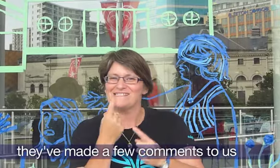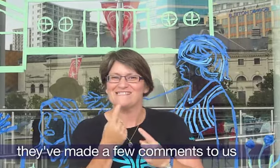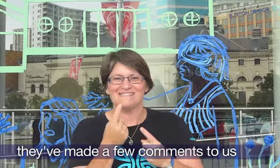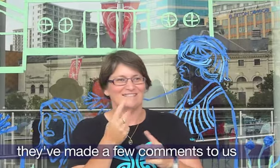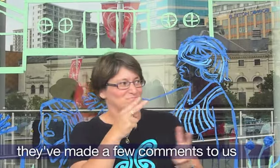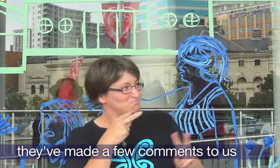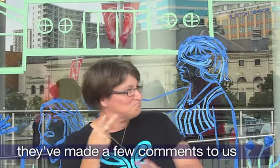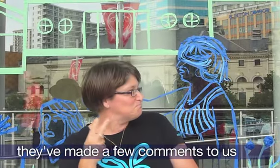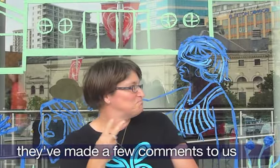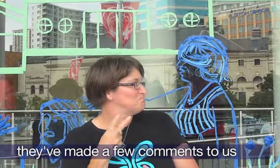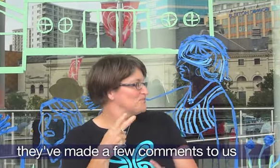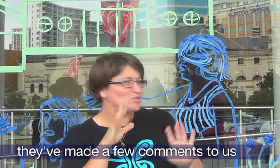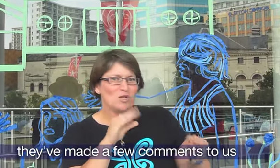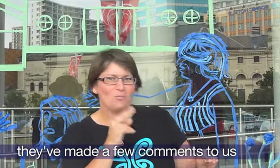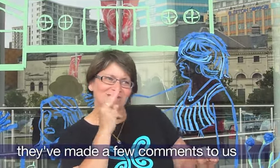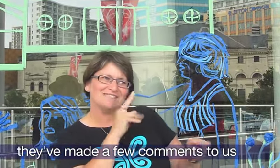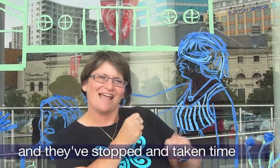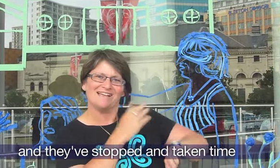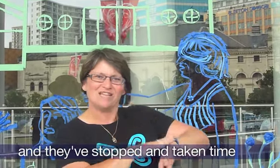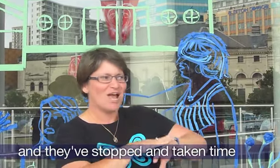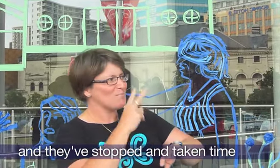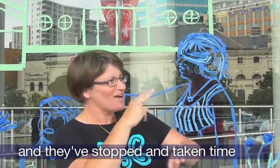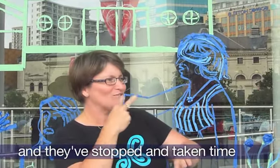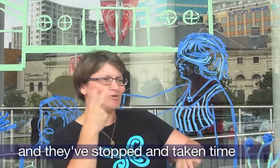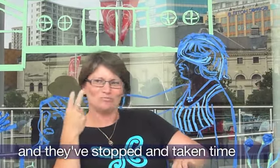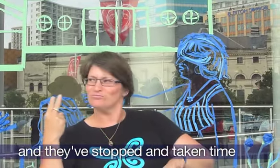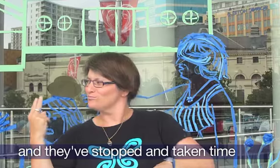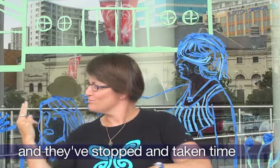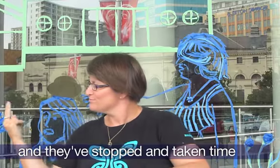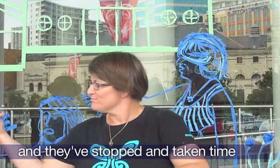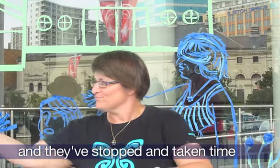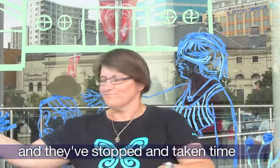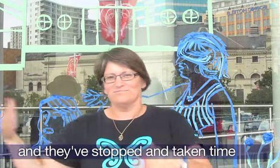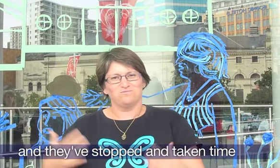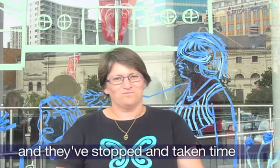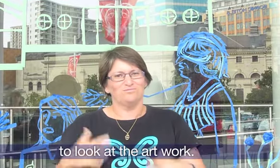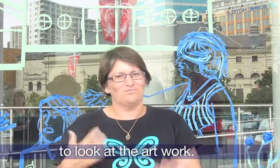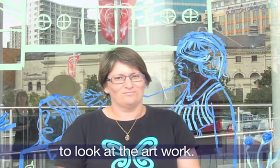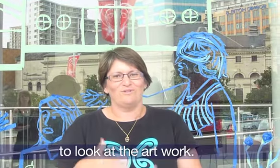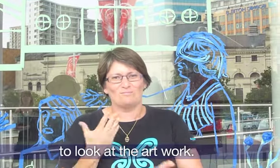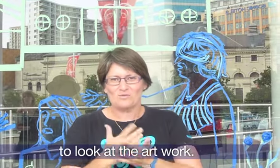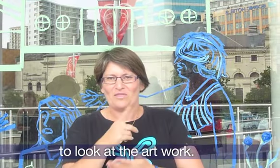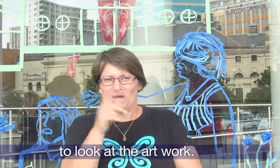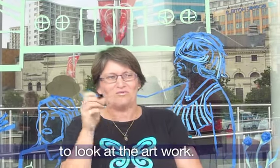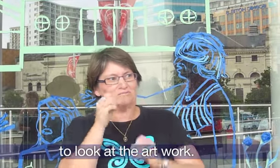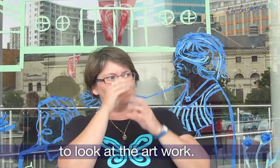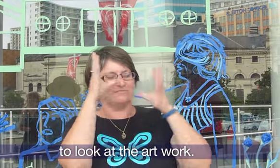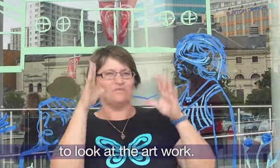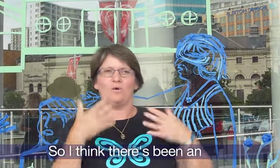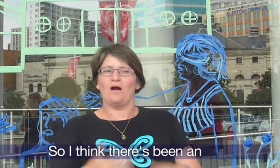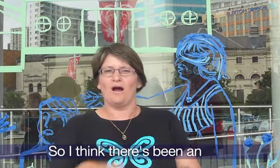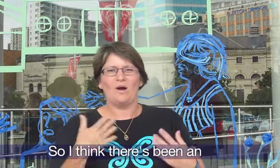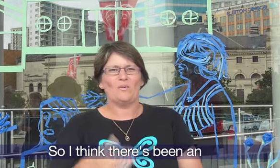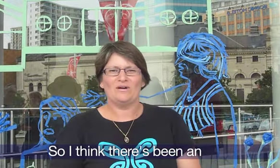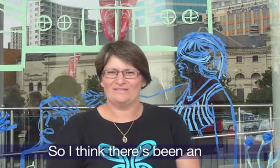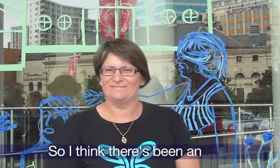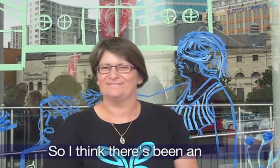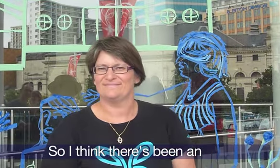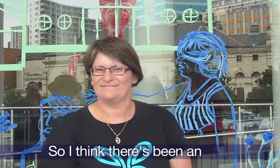and had made a few comments to us, and they've stopped and taken time to look at the artwork, so I think it's been awareness for